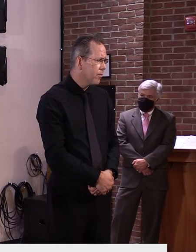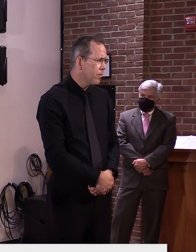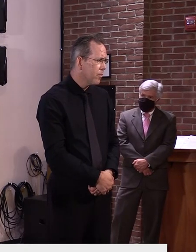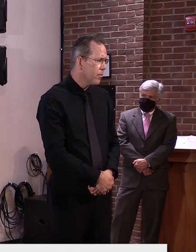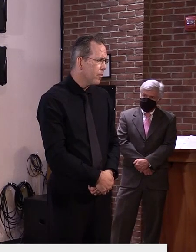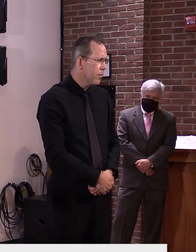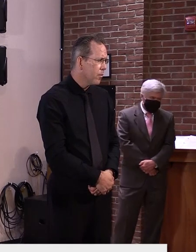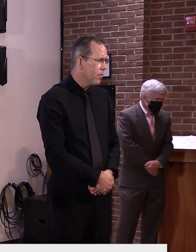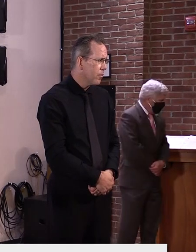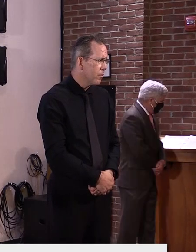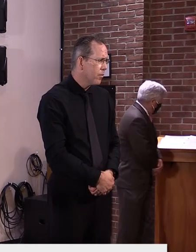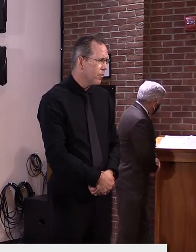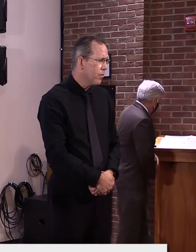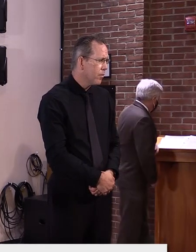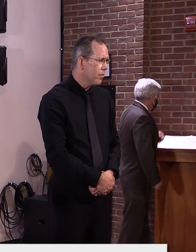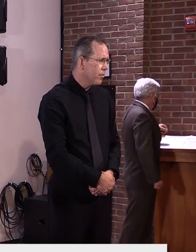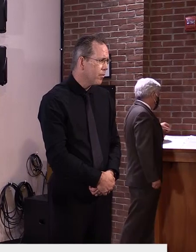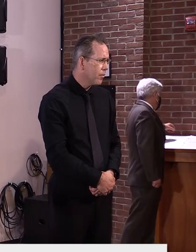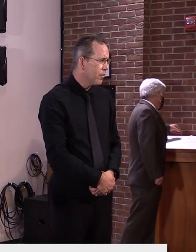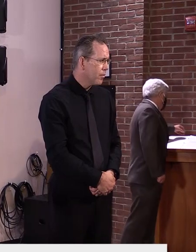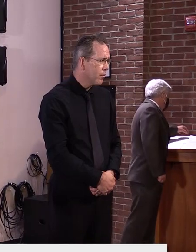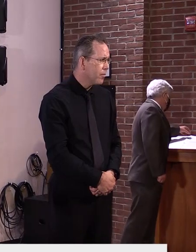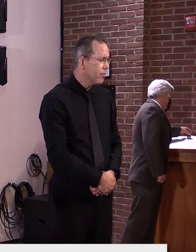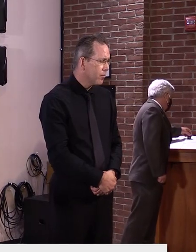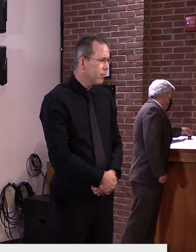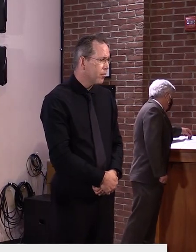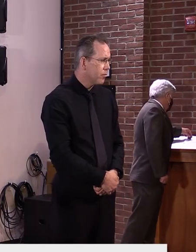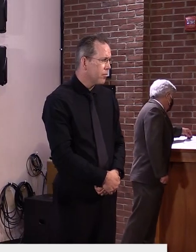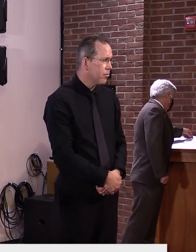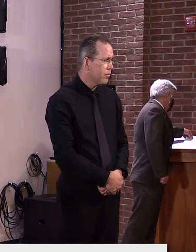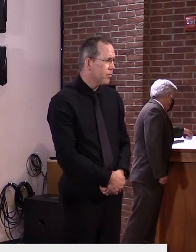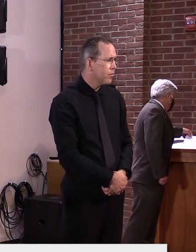on masks in public places, like at convenience stores and other public places.